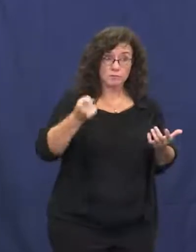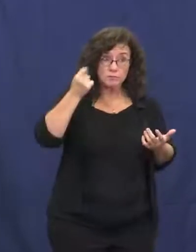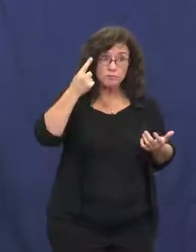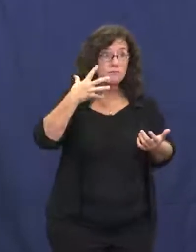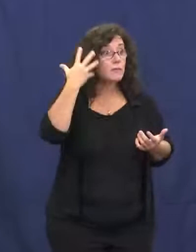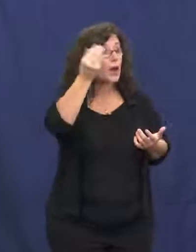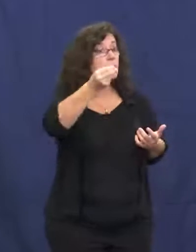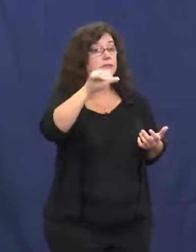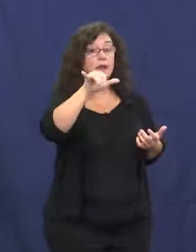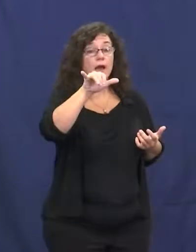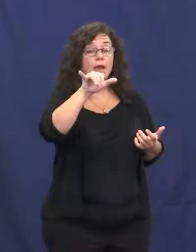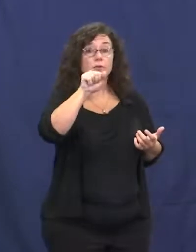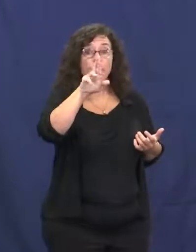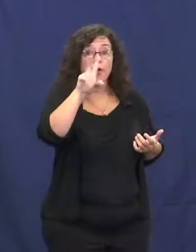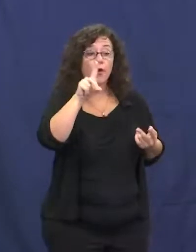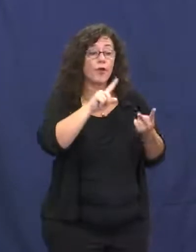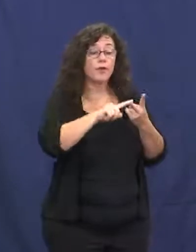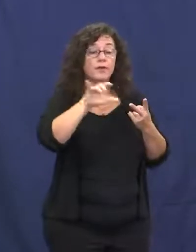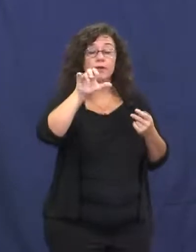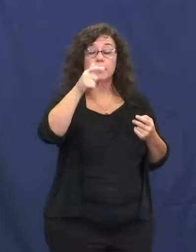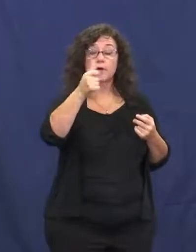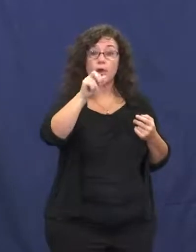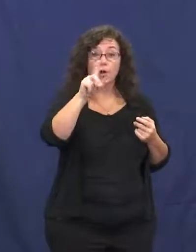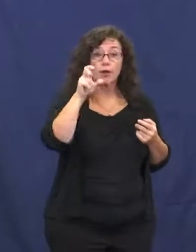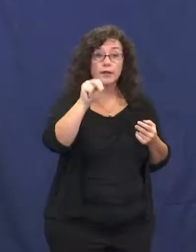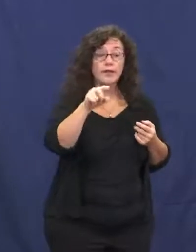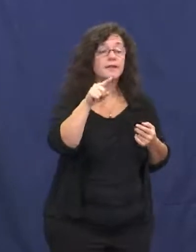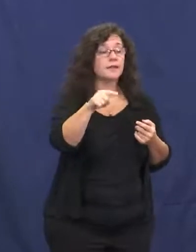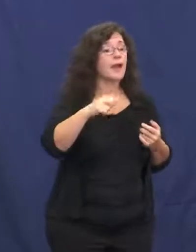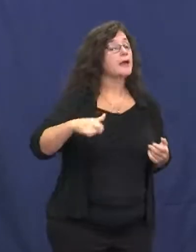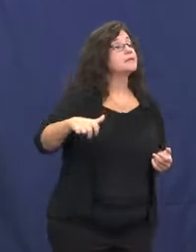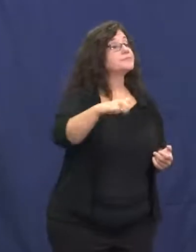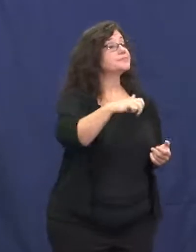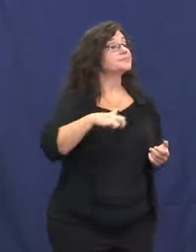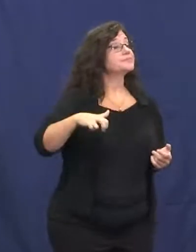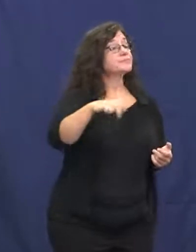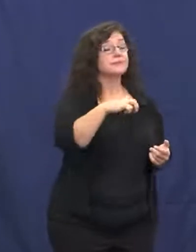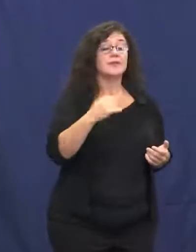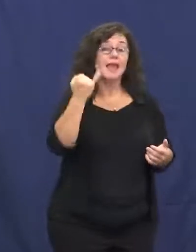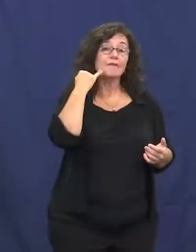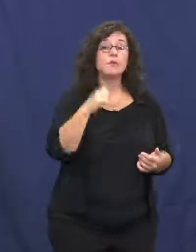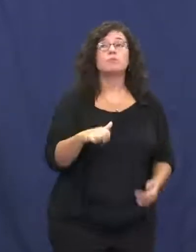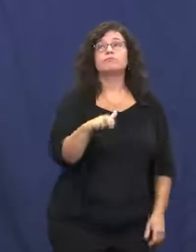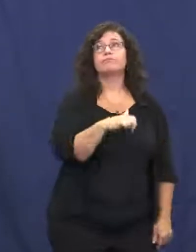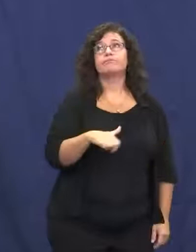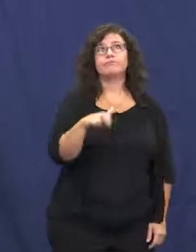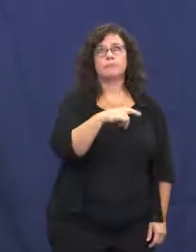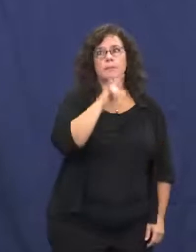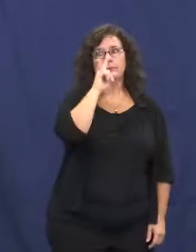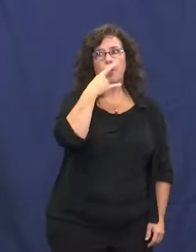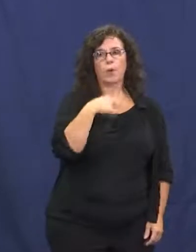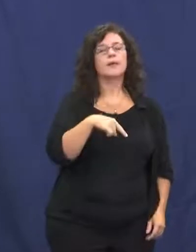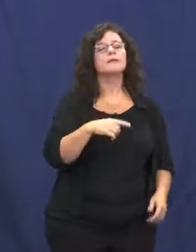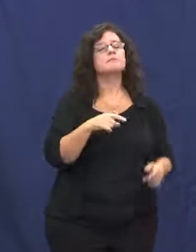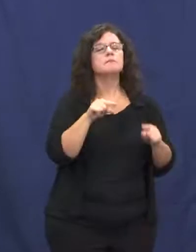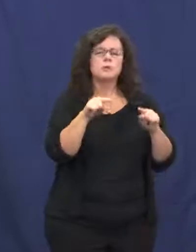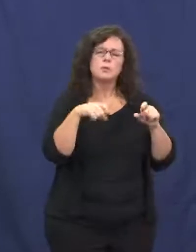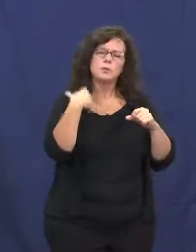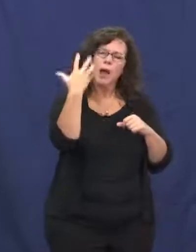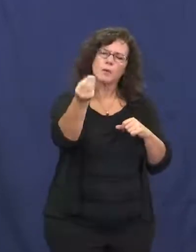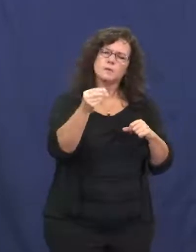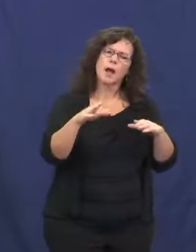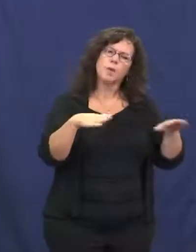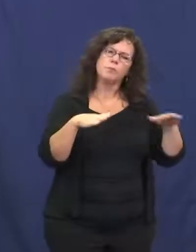help because you're moving around or walking in a home, although that can get quite boring, so walking outside in a socially distant manner is